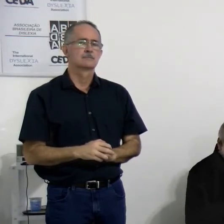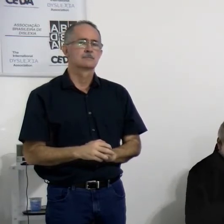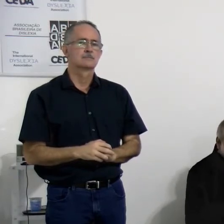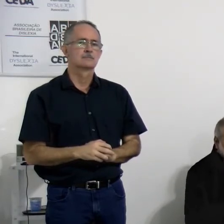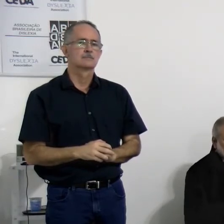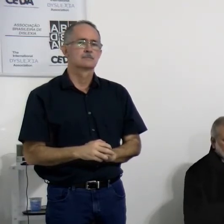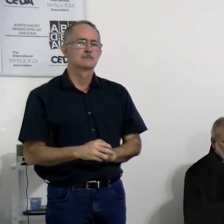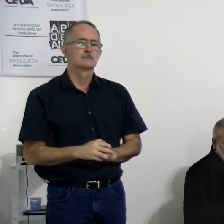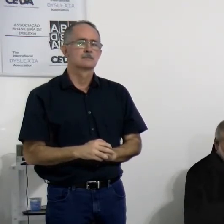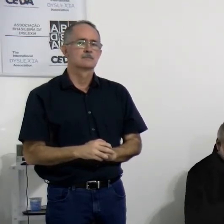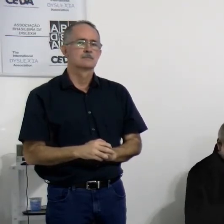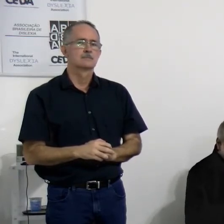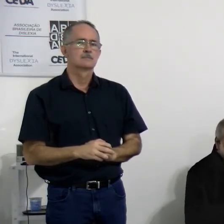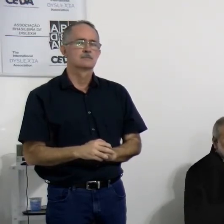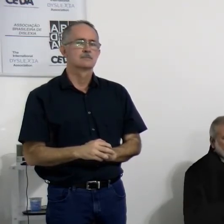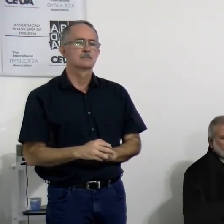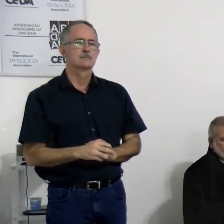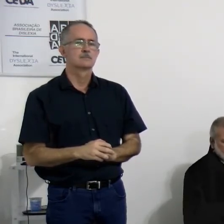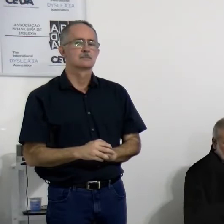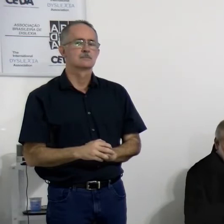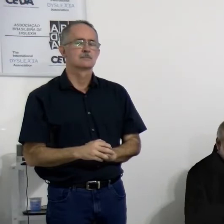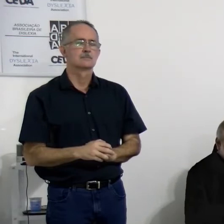identification work to develop a